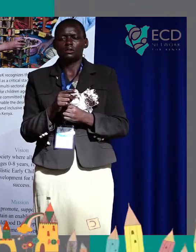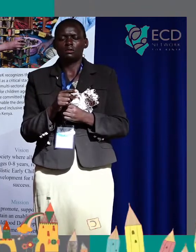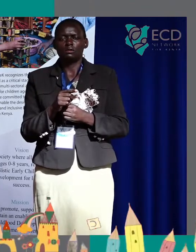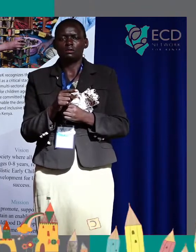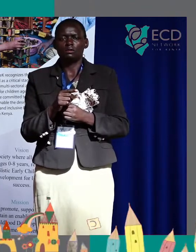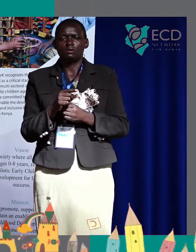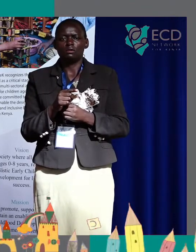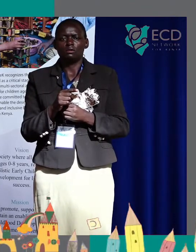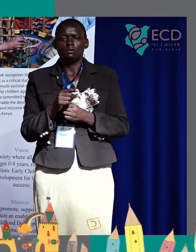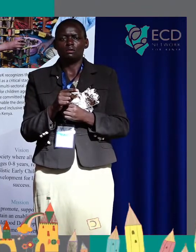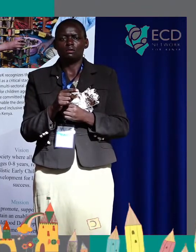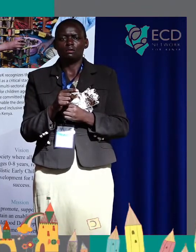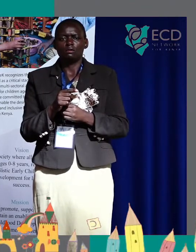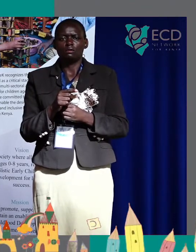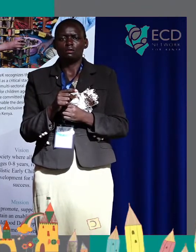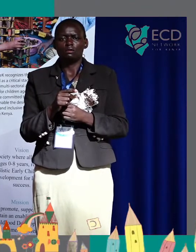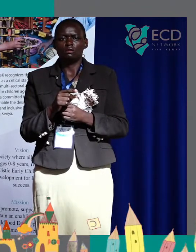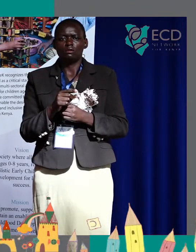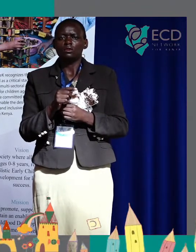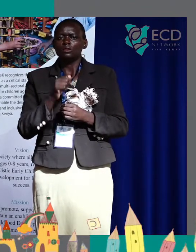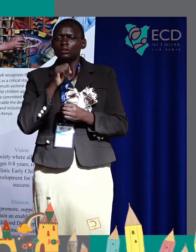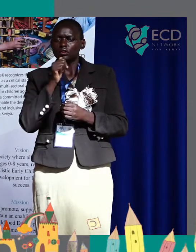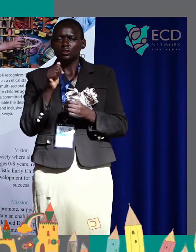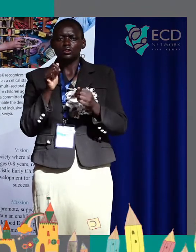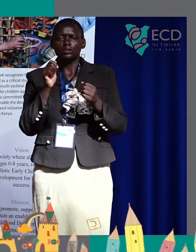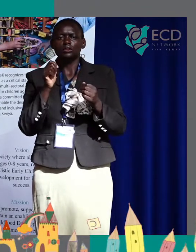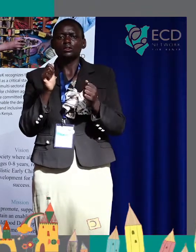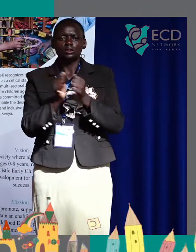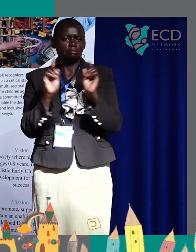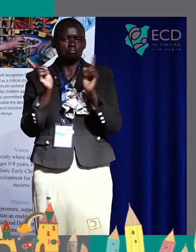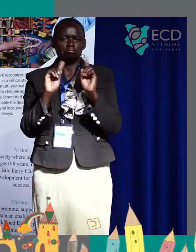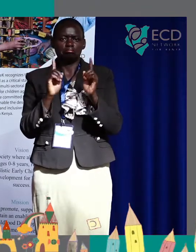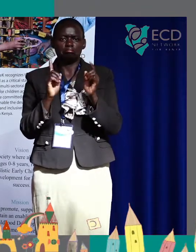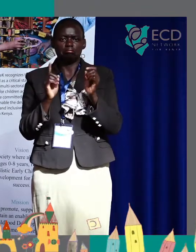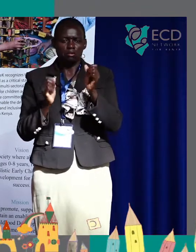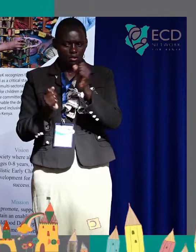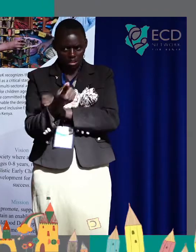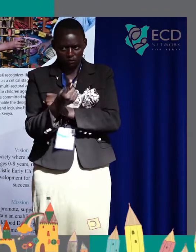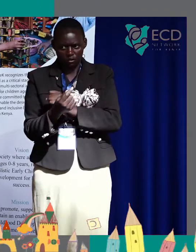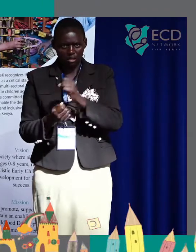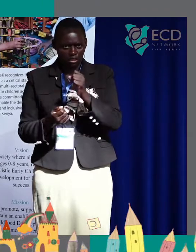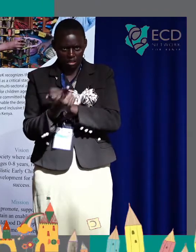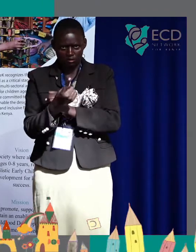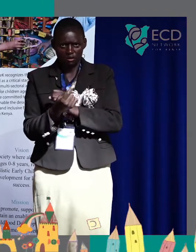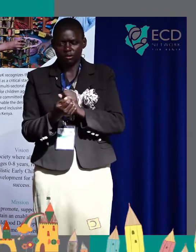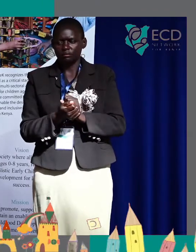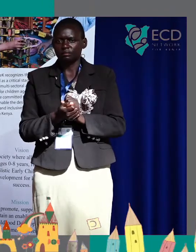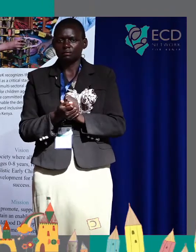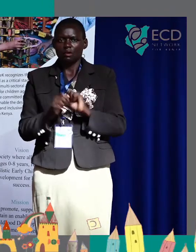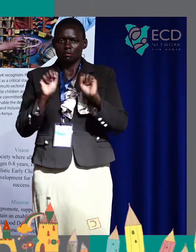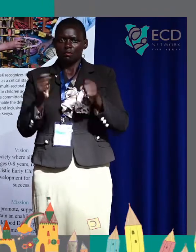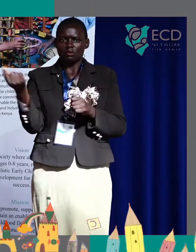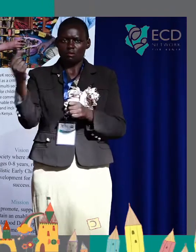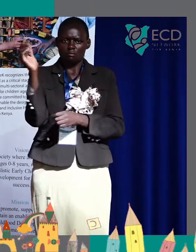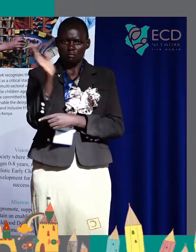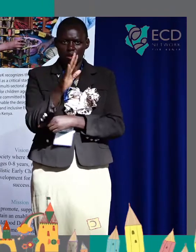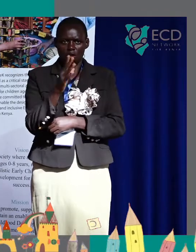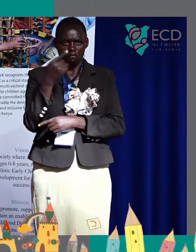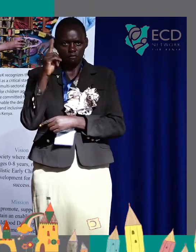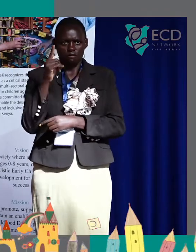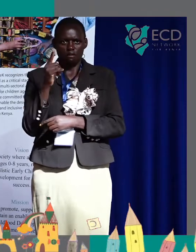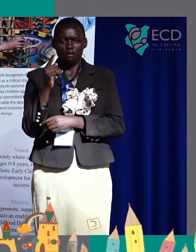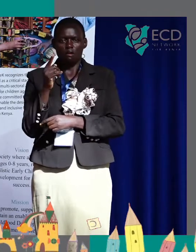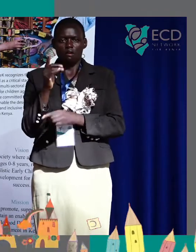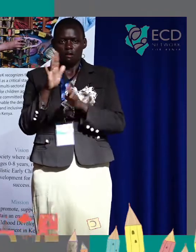we will actually come back here, not 12:30, sorry, at 11, not 12:30, at 11. We will come back for a